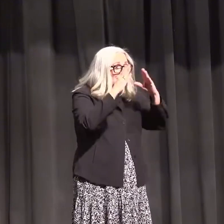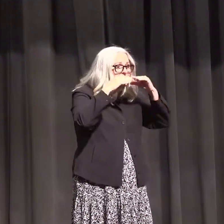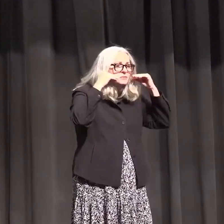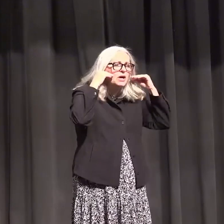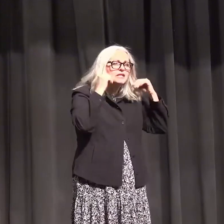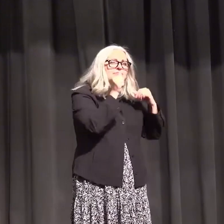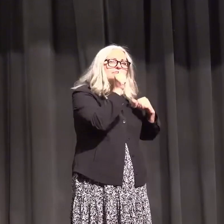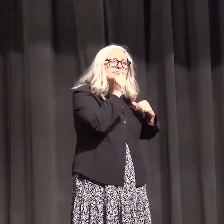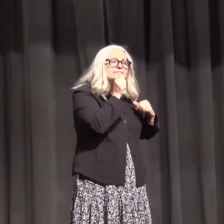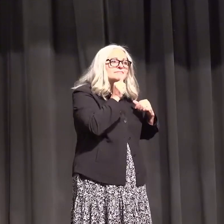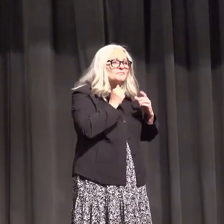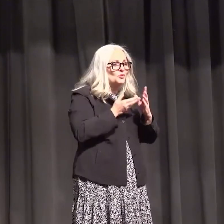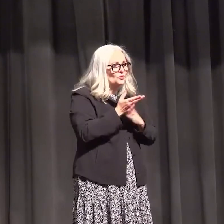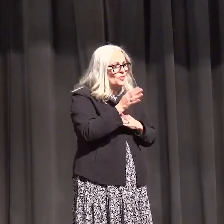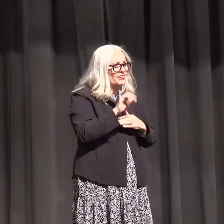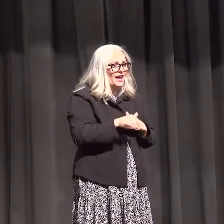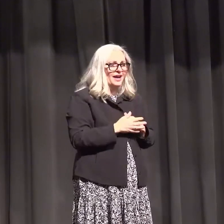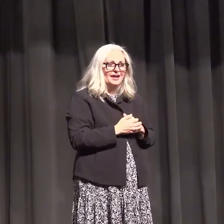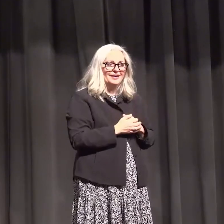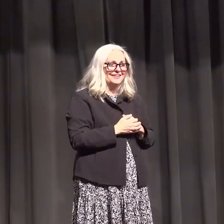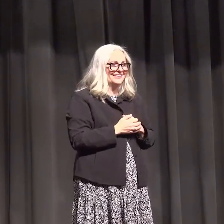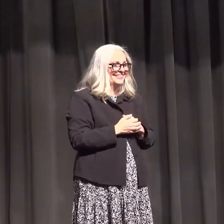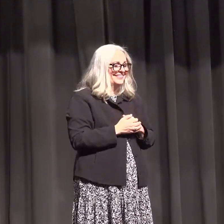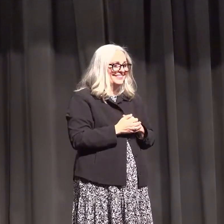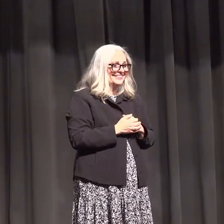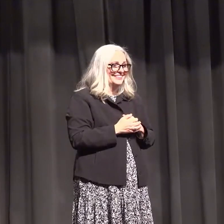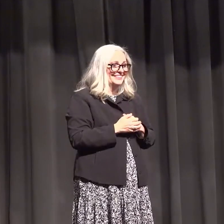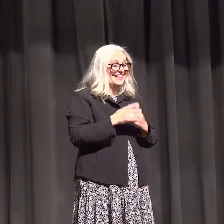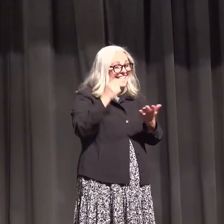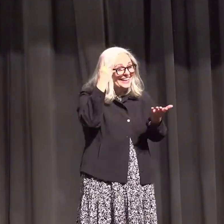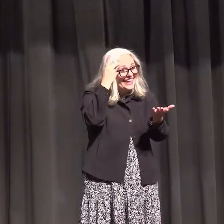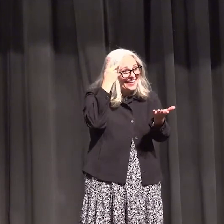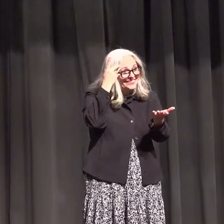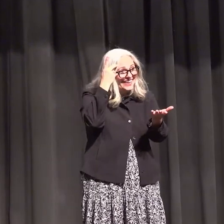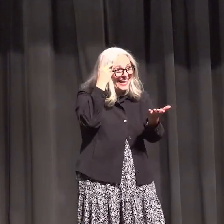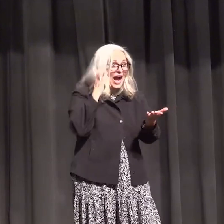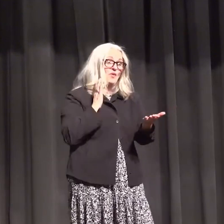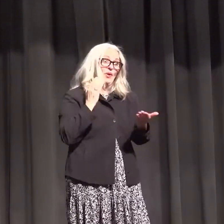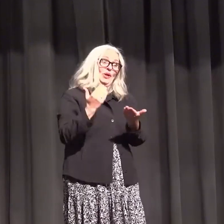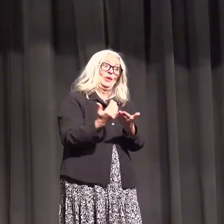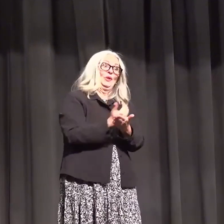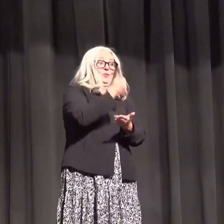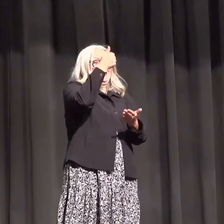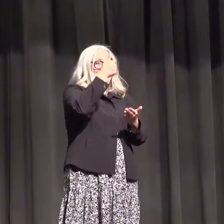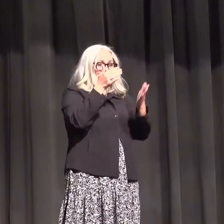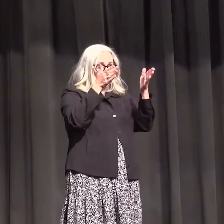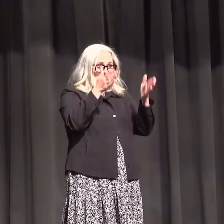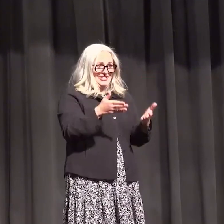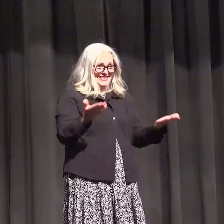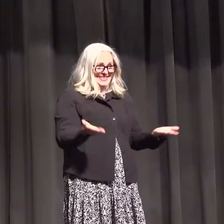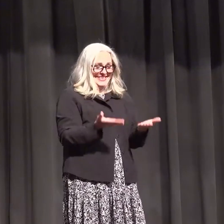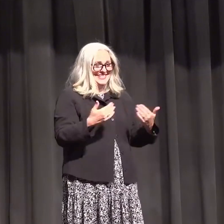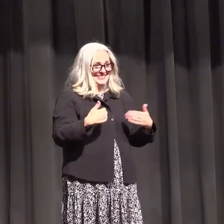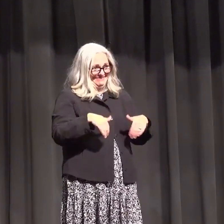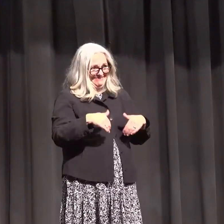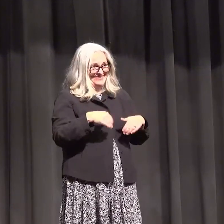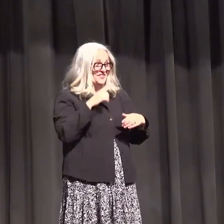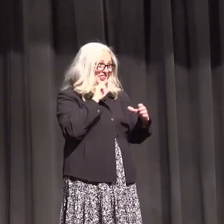and I've watched you smile and persevere through all of that. And Kevin, our newest student here at Oregon School